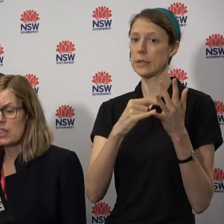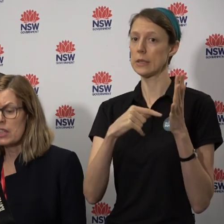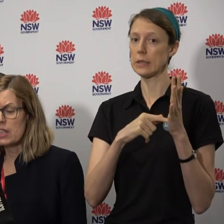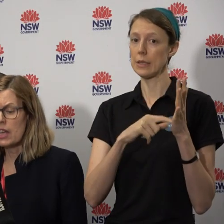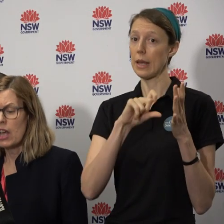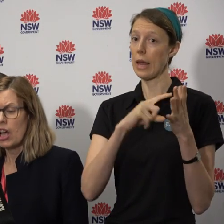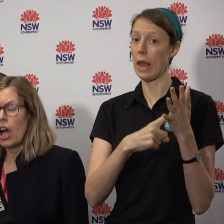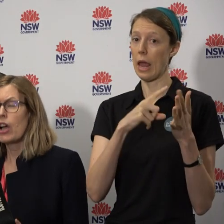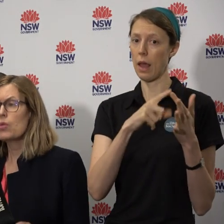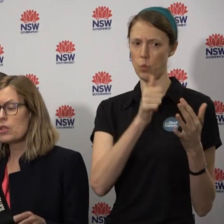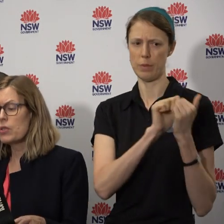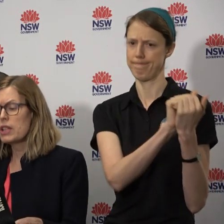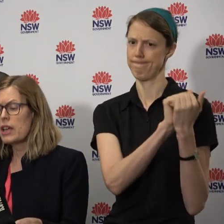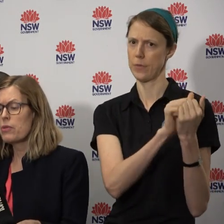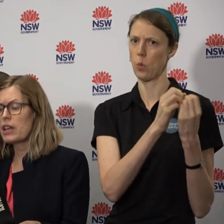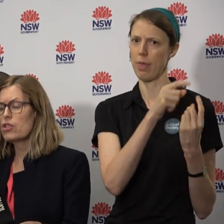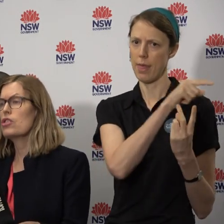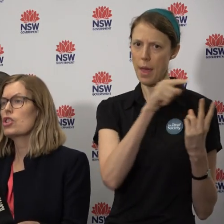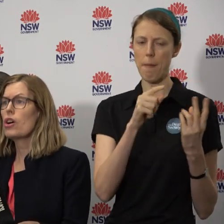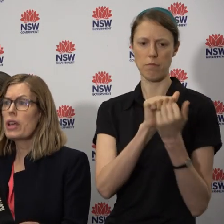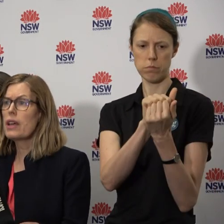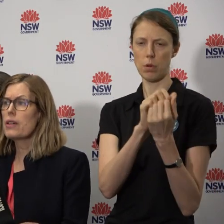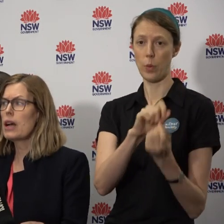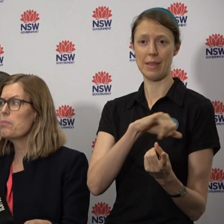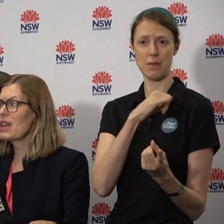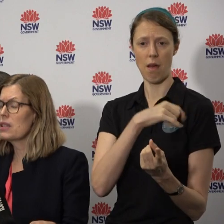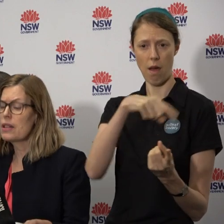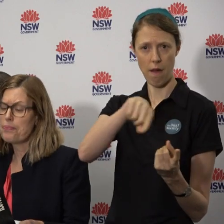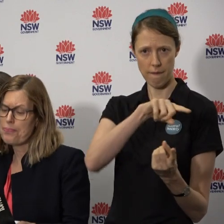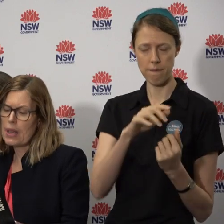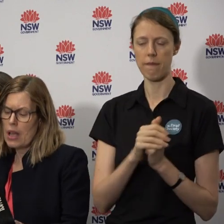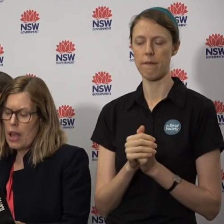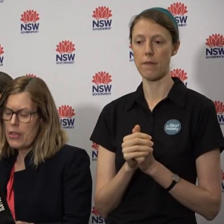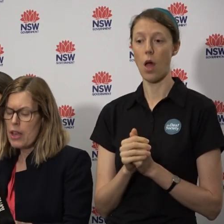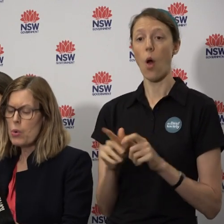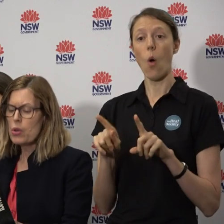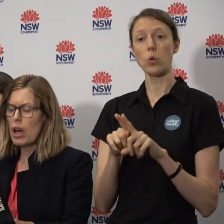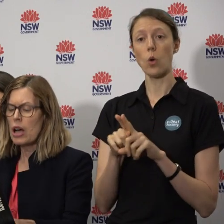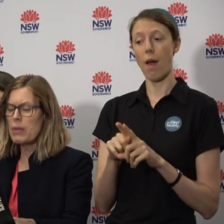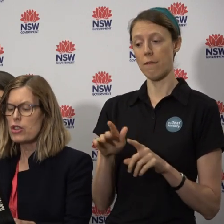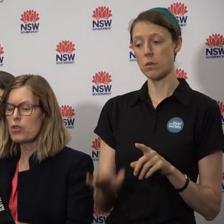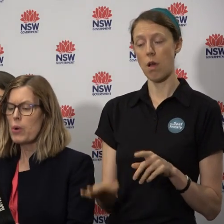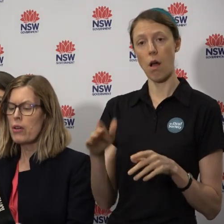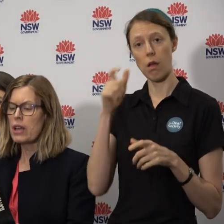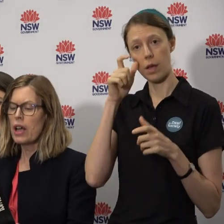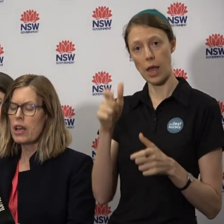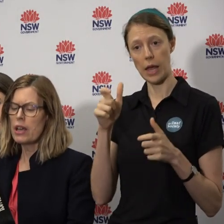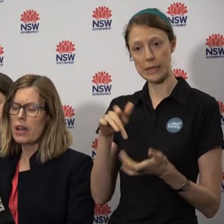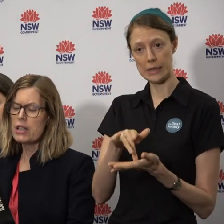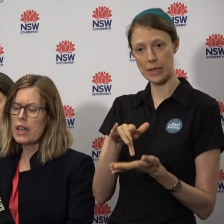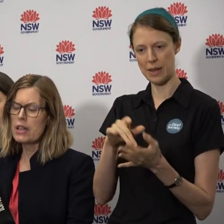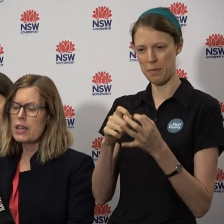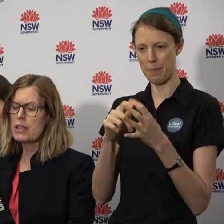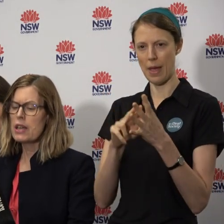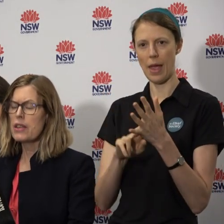of the facility. I can also say in relation to the childcare, Banksia, there were, as you're aware,